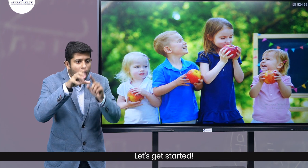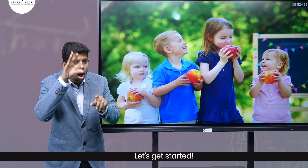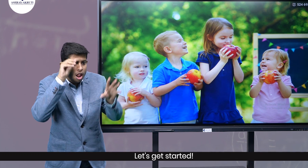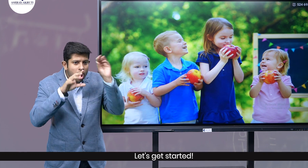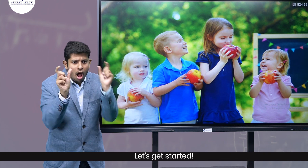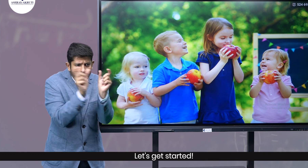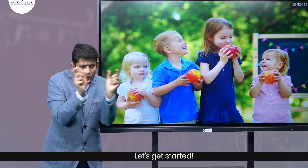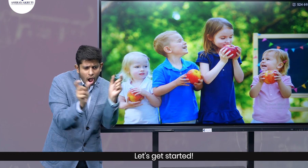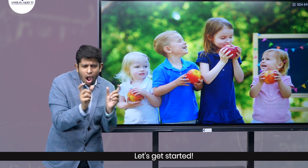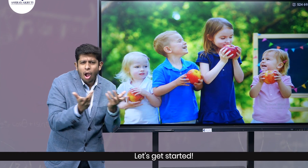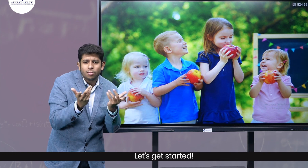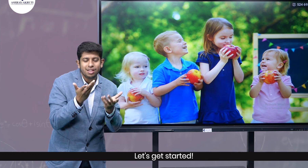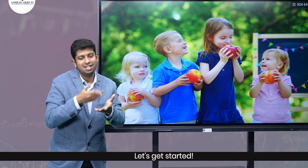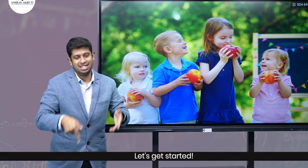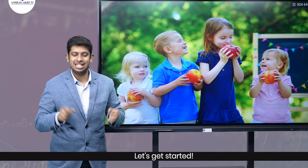Let's get started.